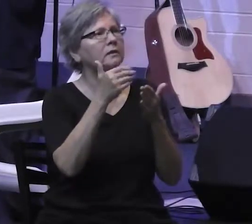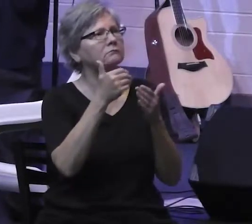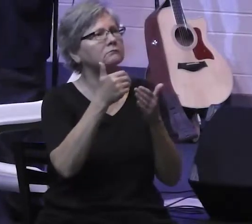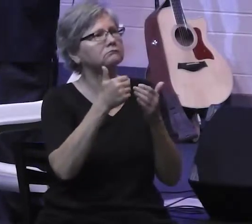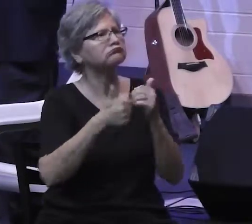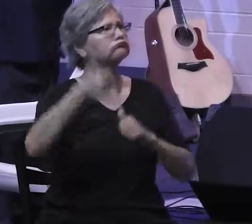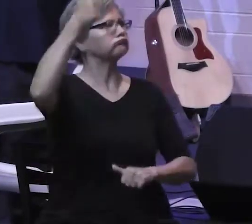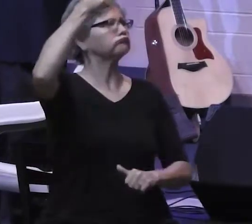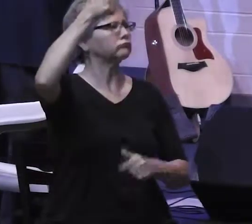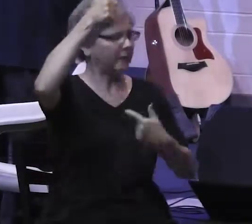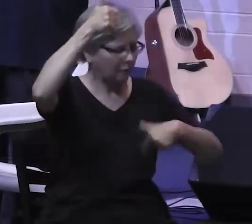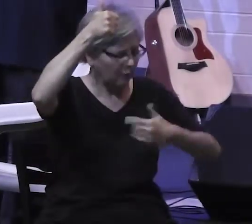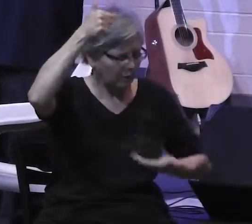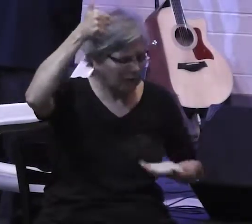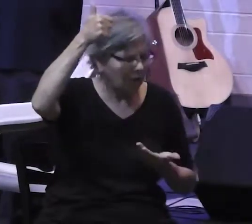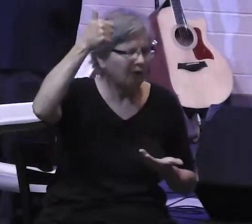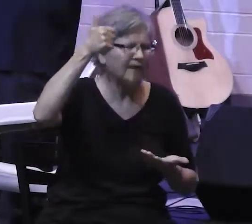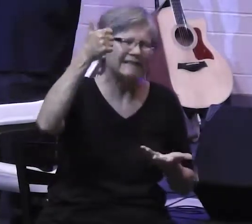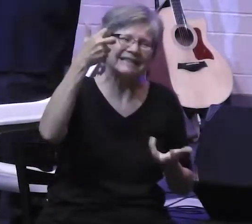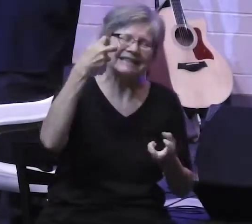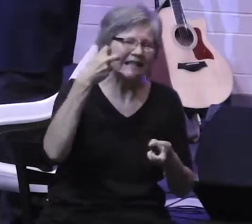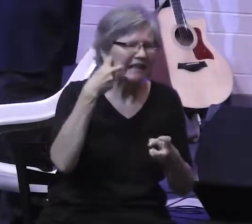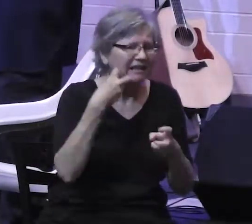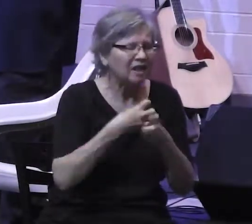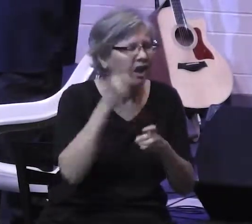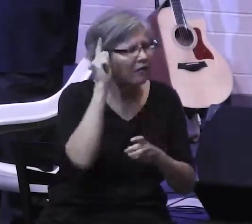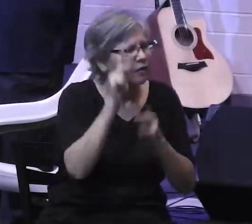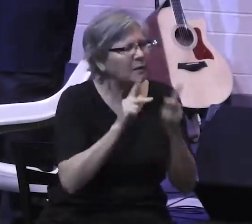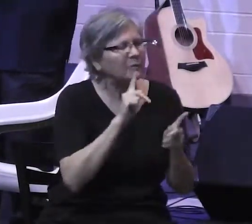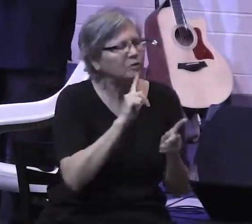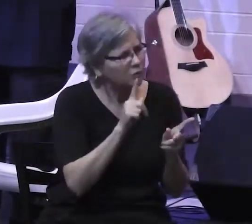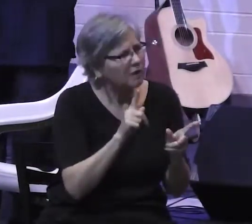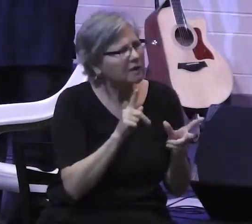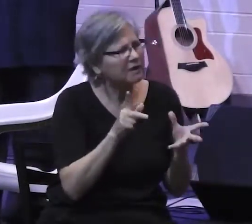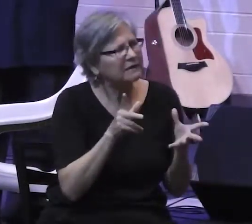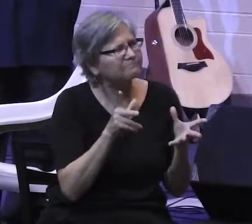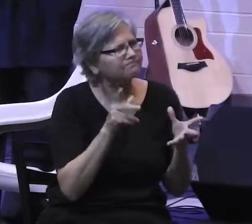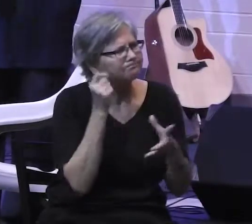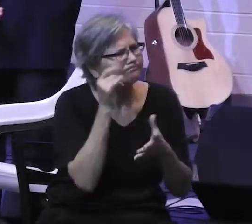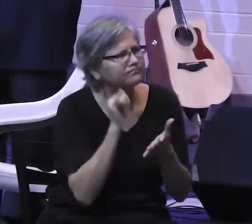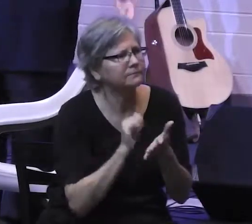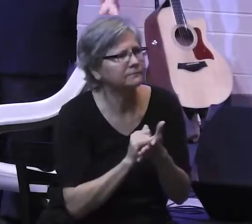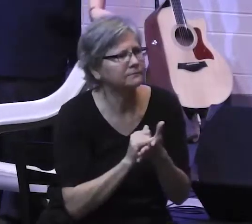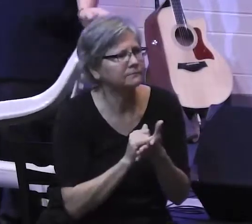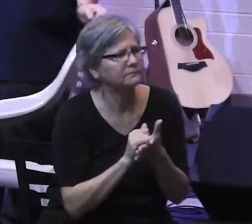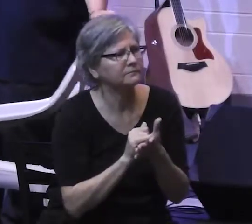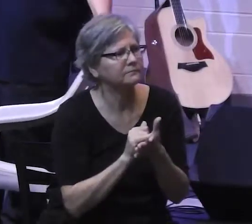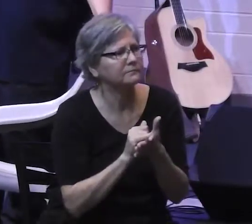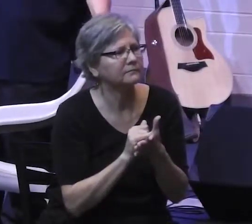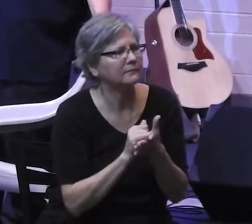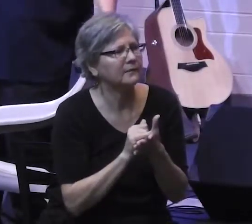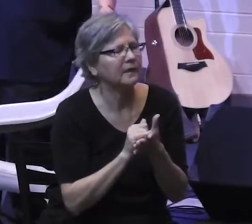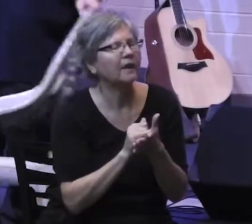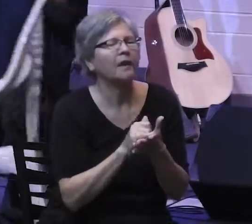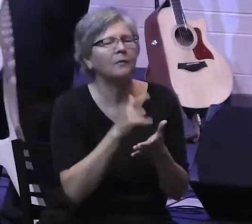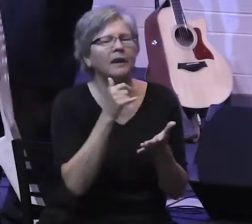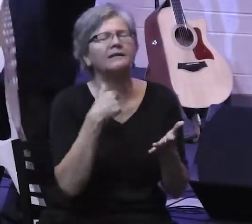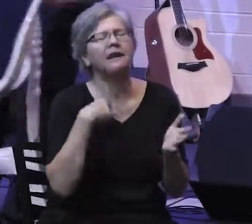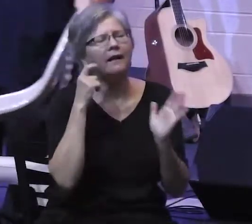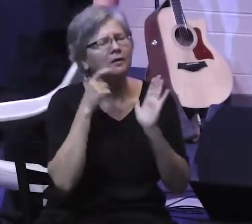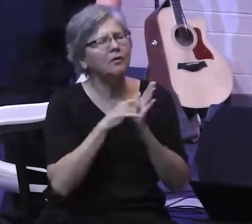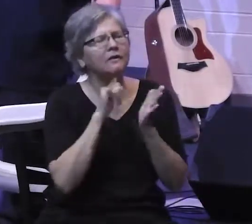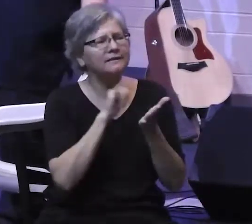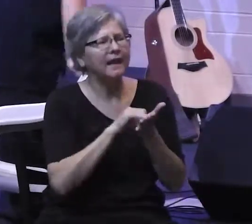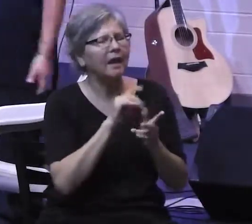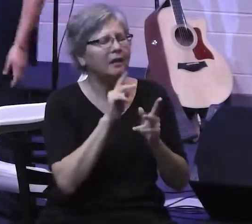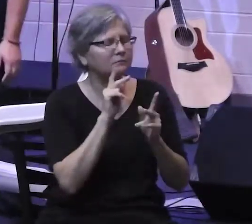is just one man's opinion. You certainly can disagree with me. But I'm telling you, from my experience, this is the problem that I see consistently, is that we